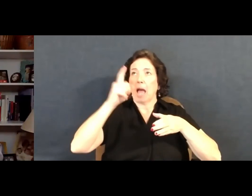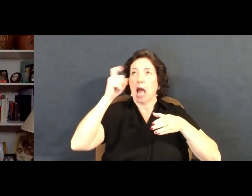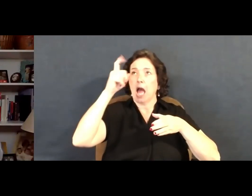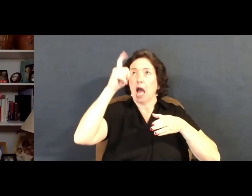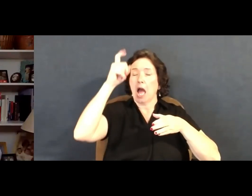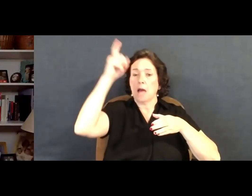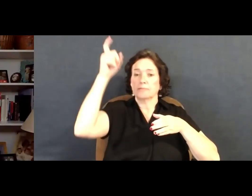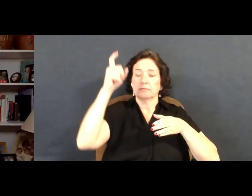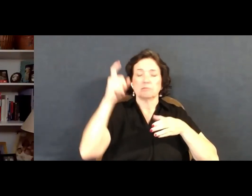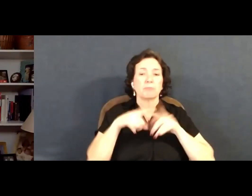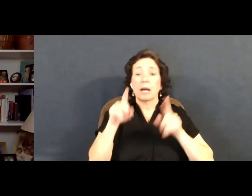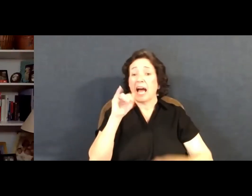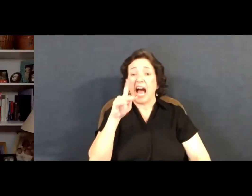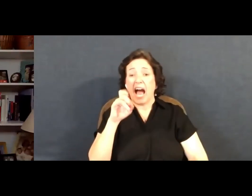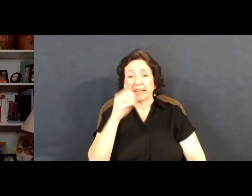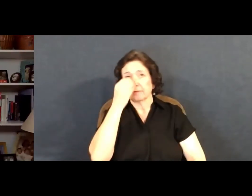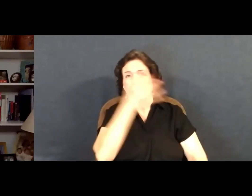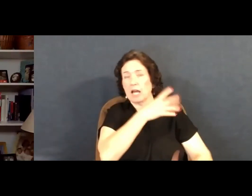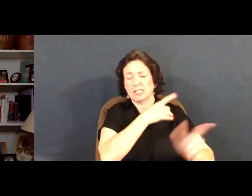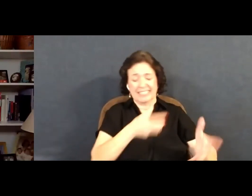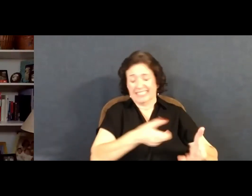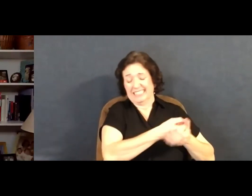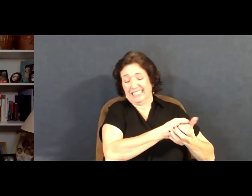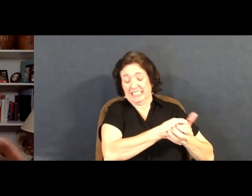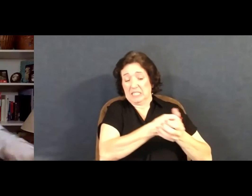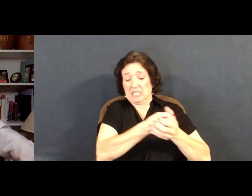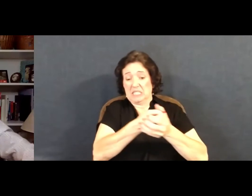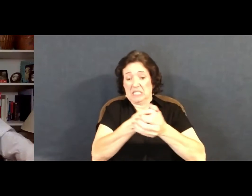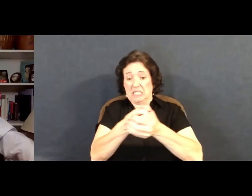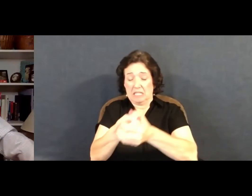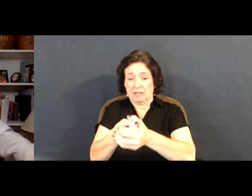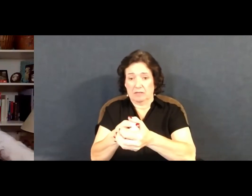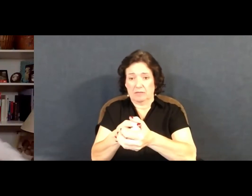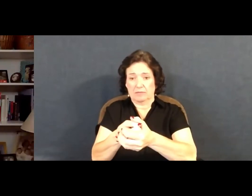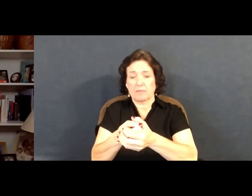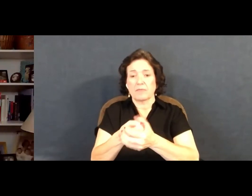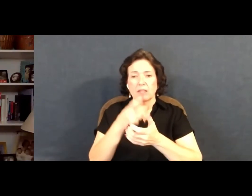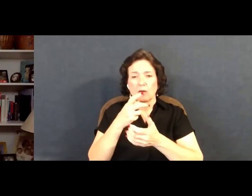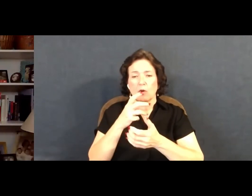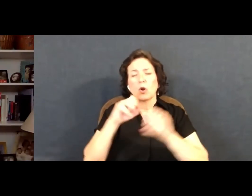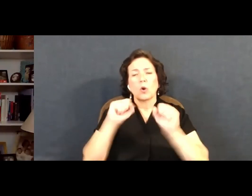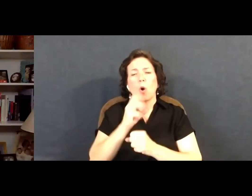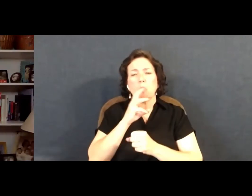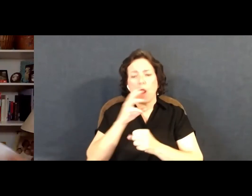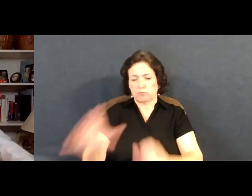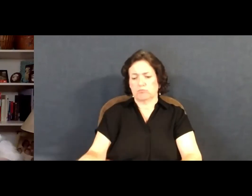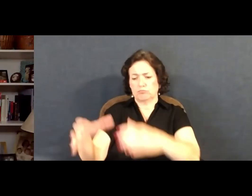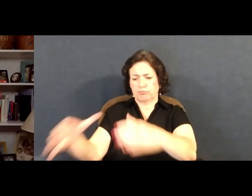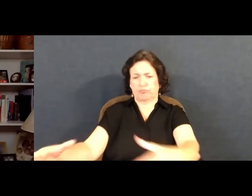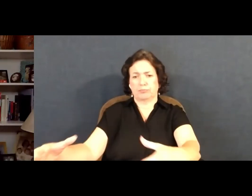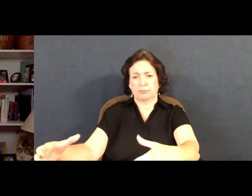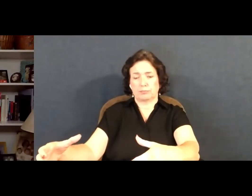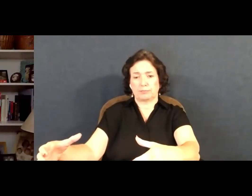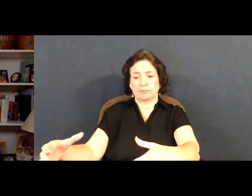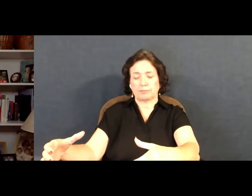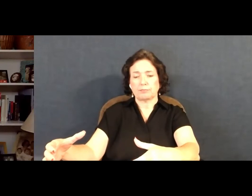He ran out the back door with that pressure cooker, and he saw a big old bucket of cold water right there on there